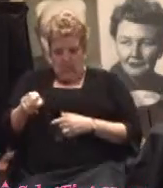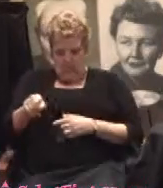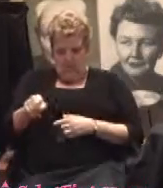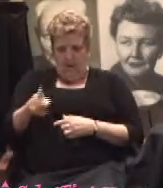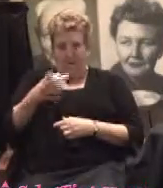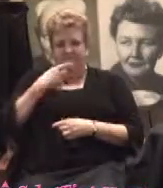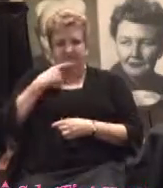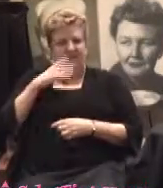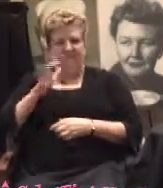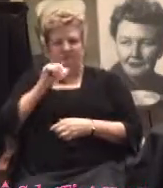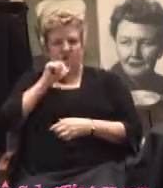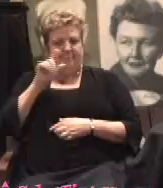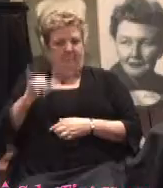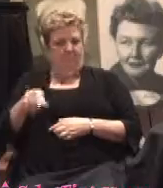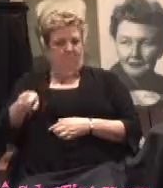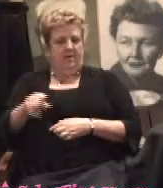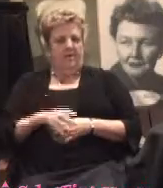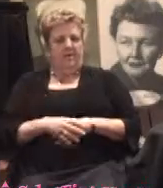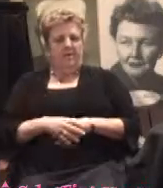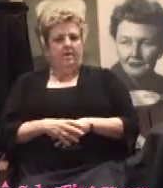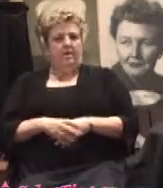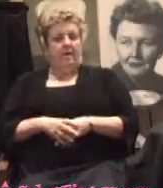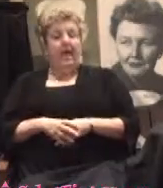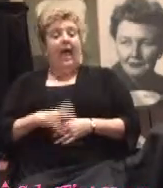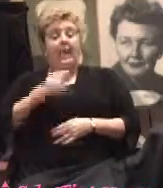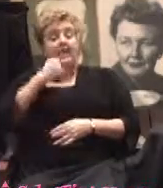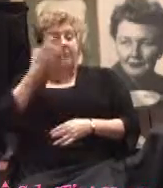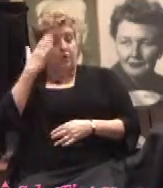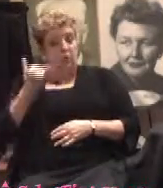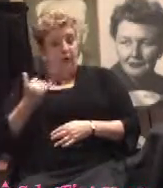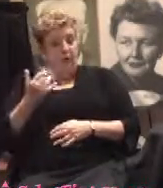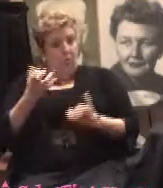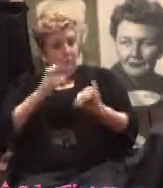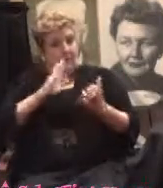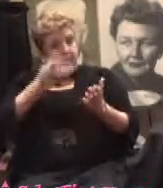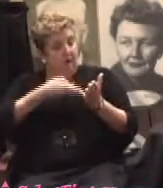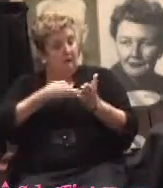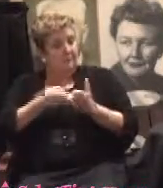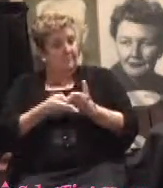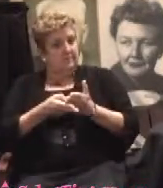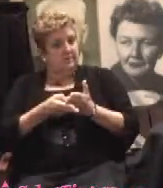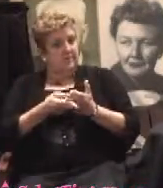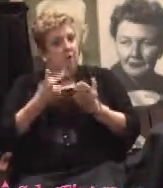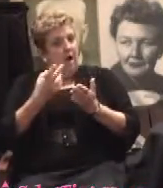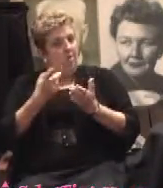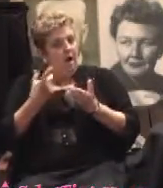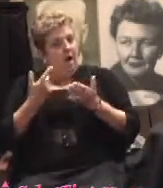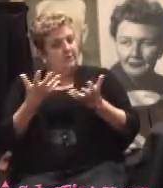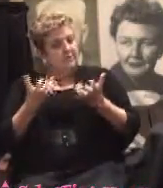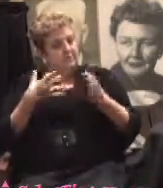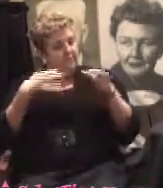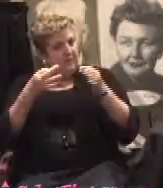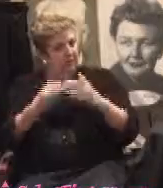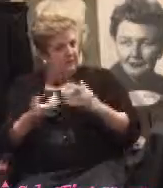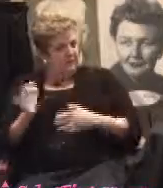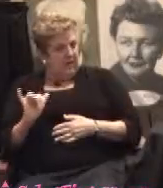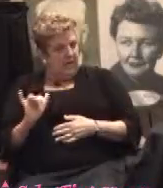nice. But, and I'll tell you why, and I want to be honest. I want to tell you what it was like for me. In my mind, this